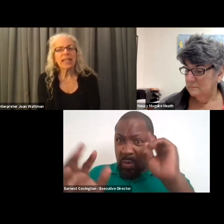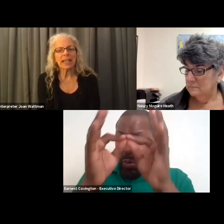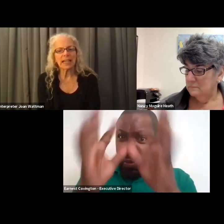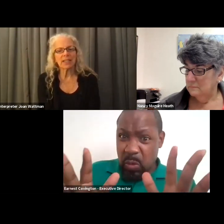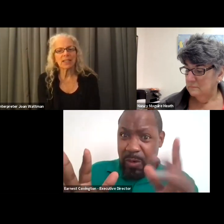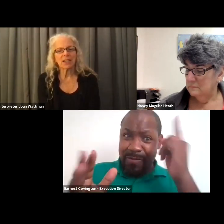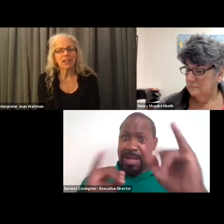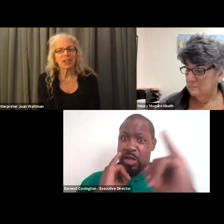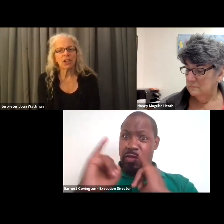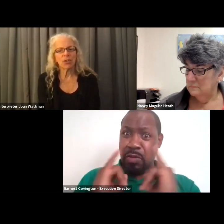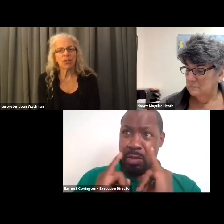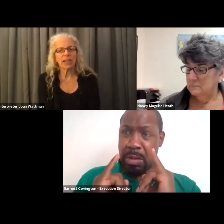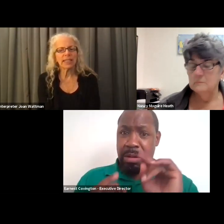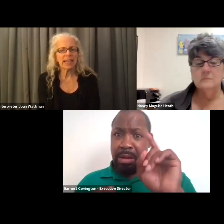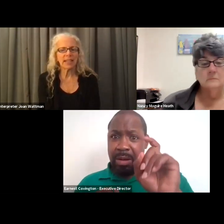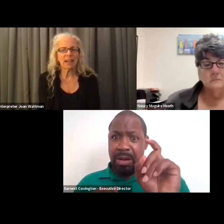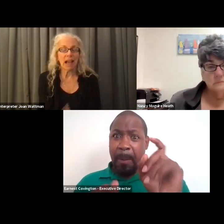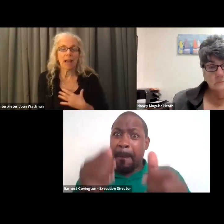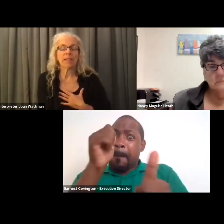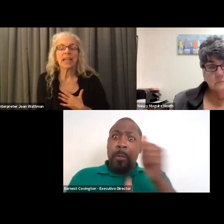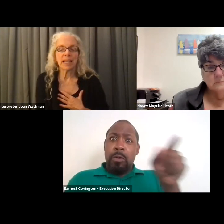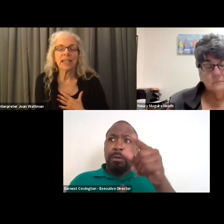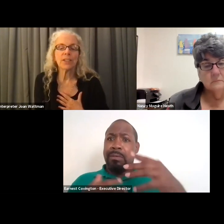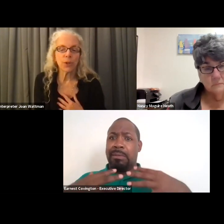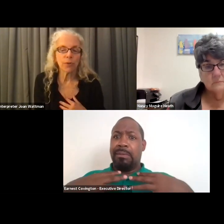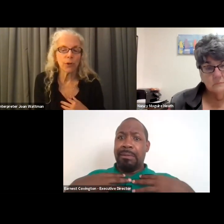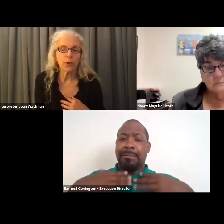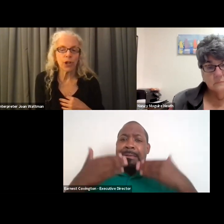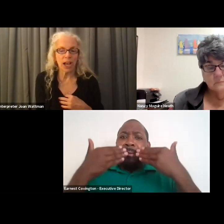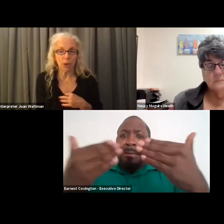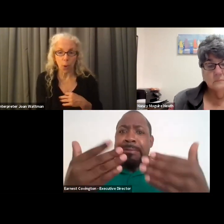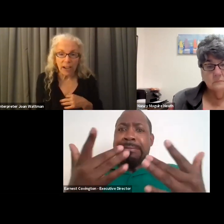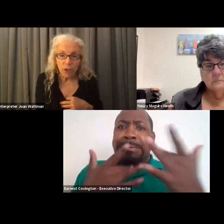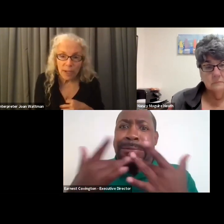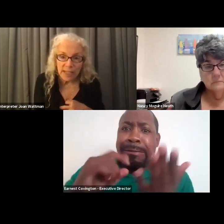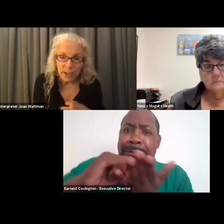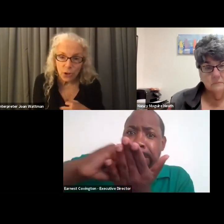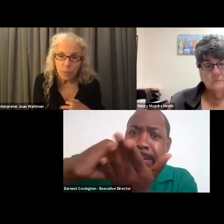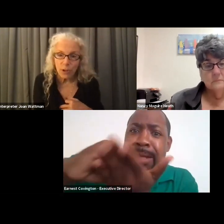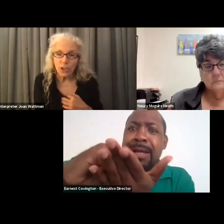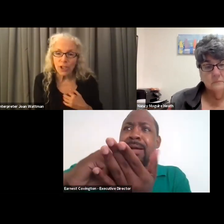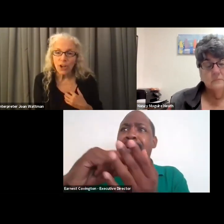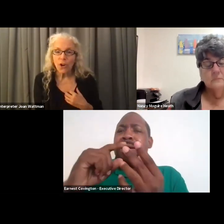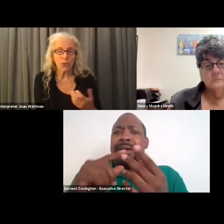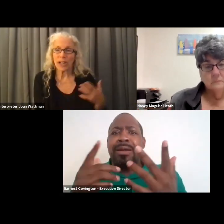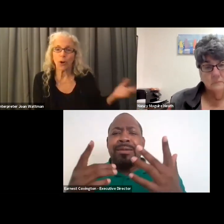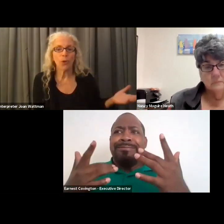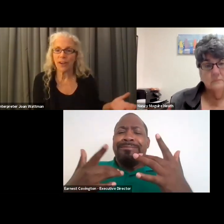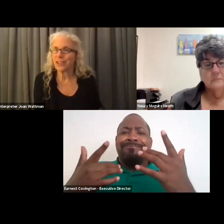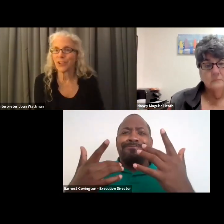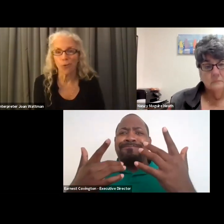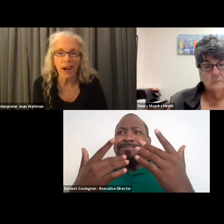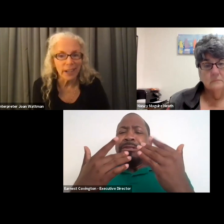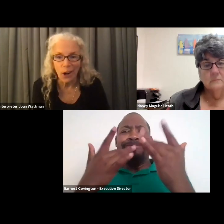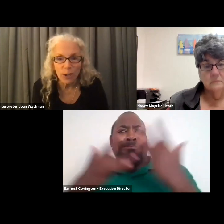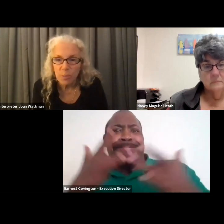was thinking is, let's say I'm taking an interview for a new job. Do I request the interpreter, or do I go there